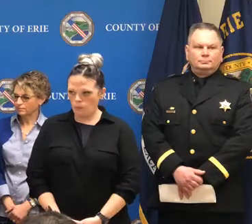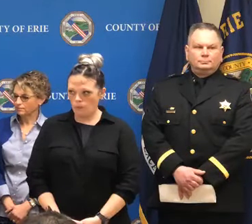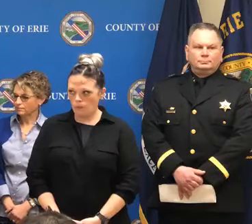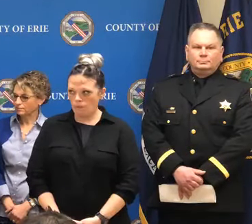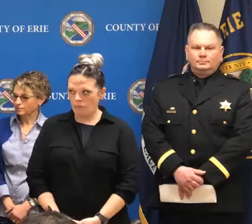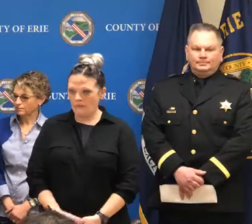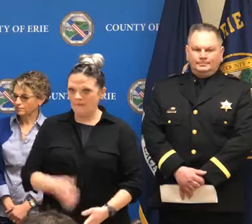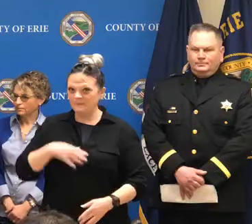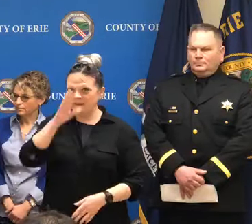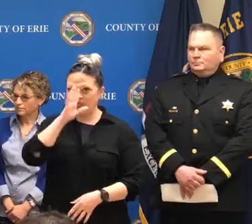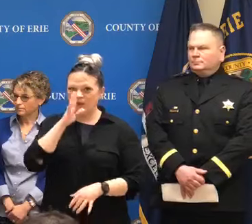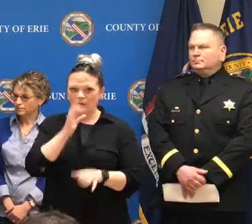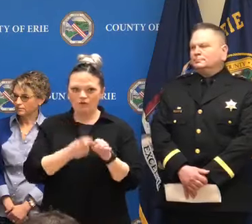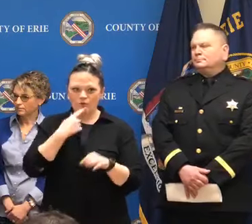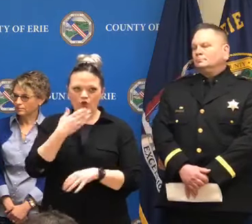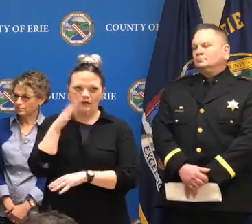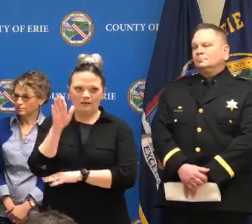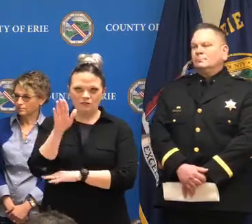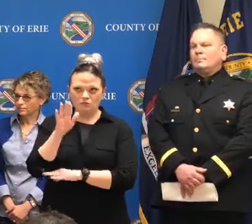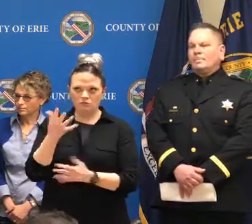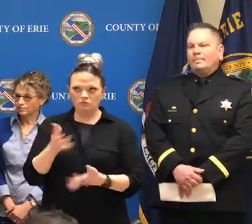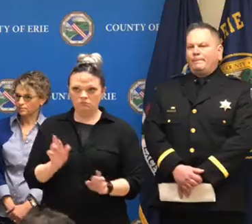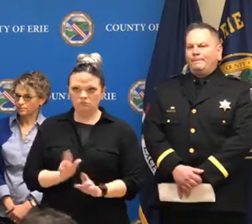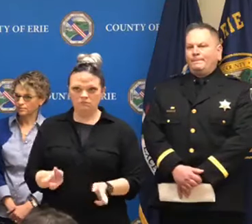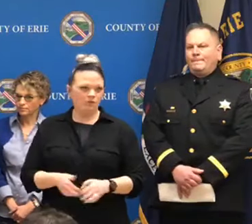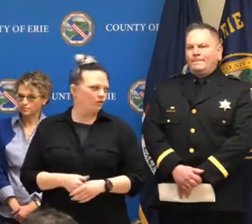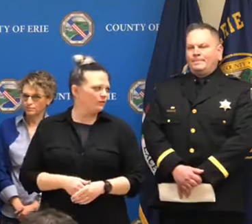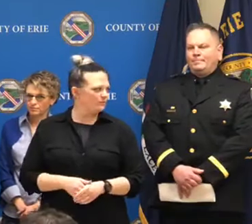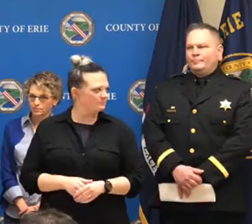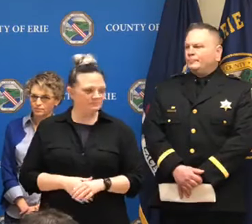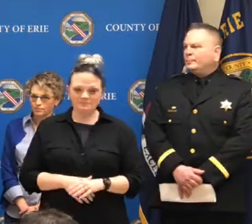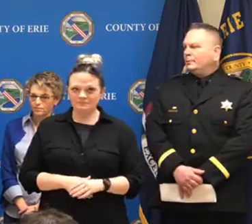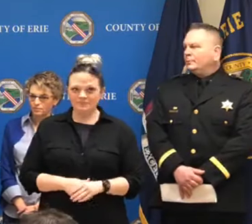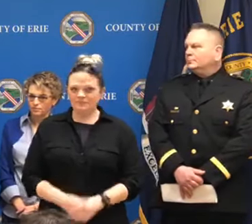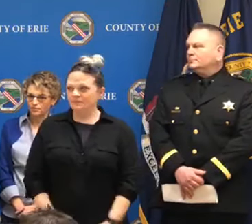Hello, everyone. Good afternoon. We all set?